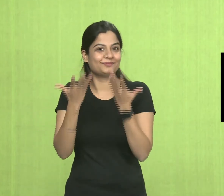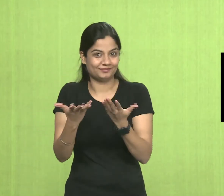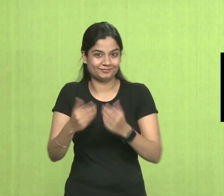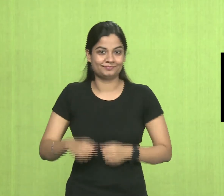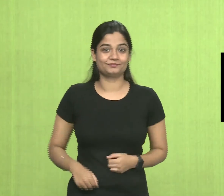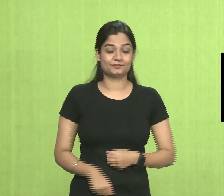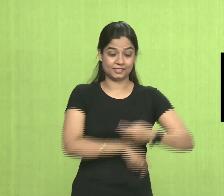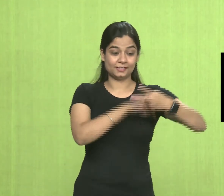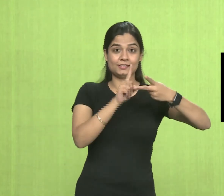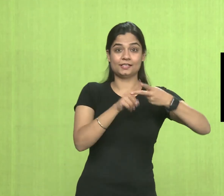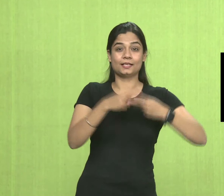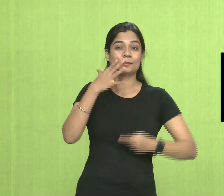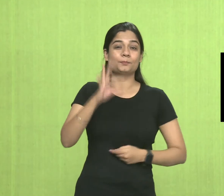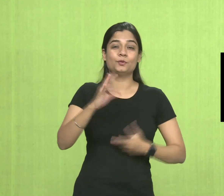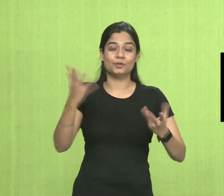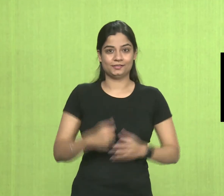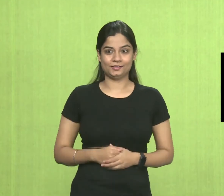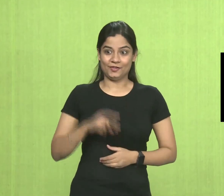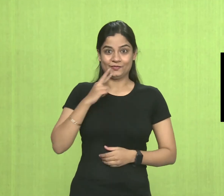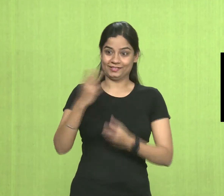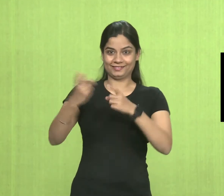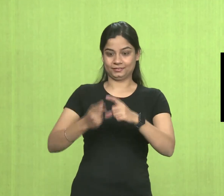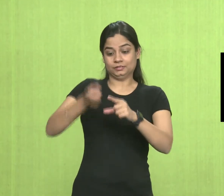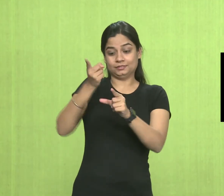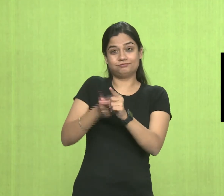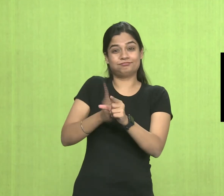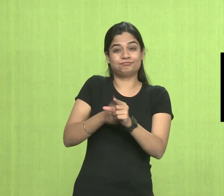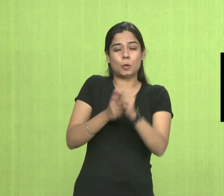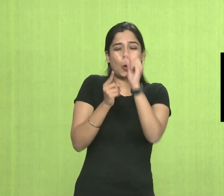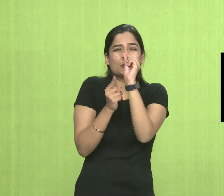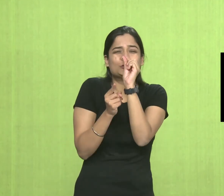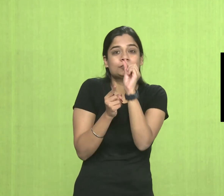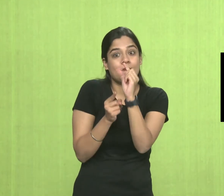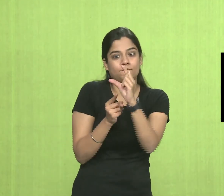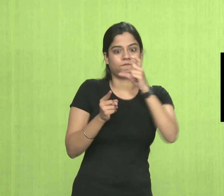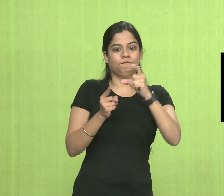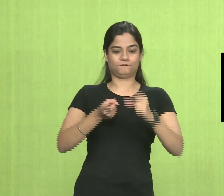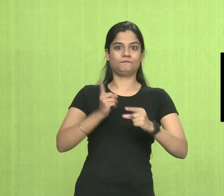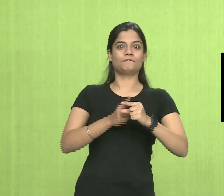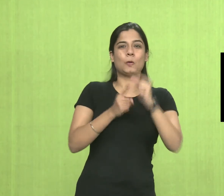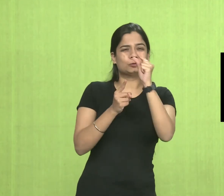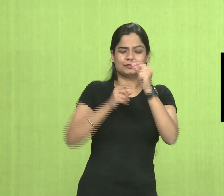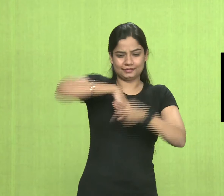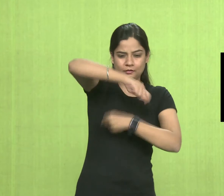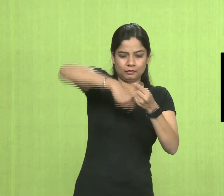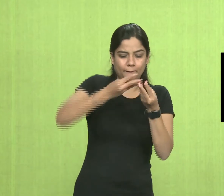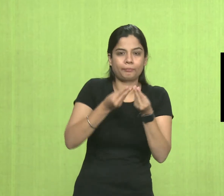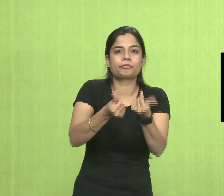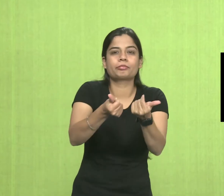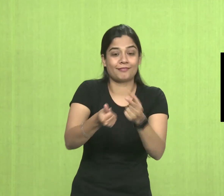them. Second thing you have to remember is, don't cut the vegetables in small ways.